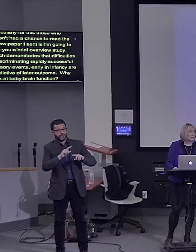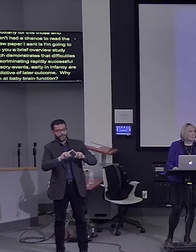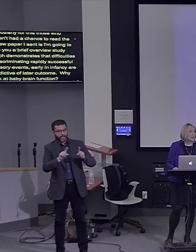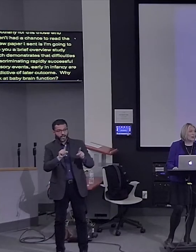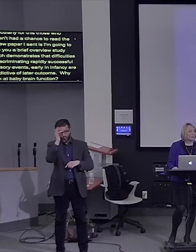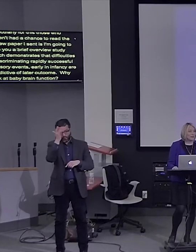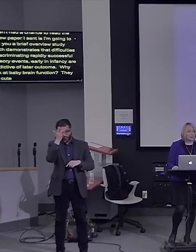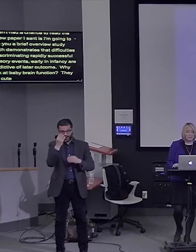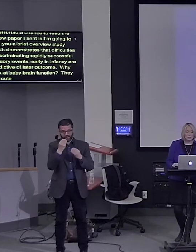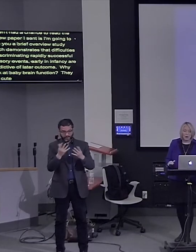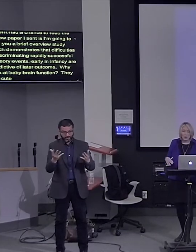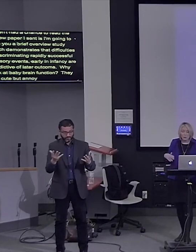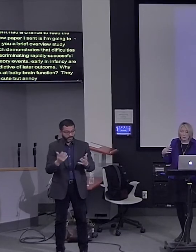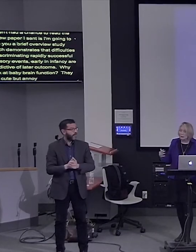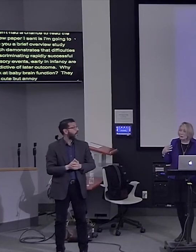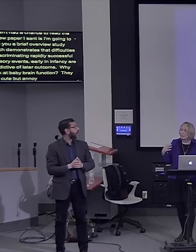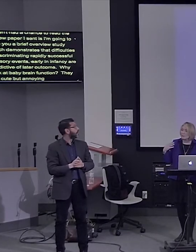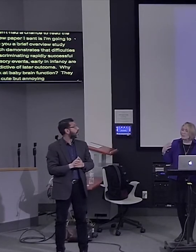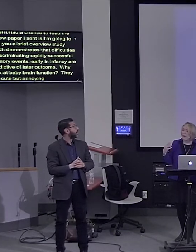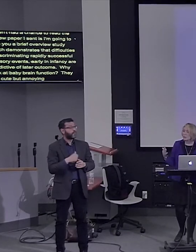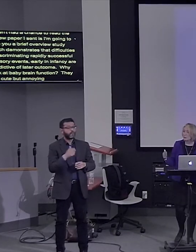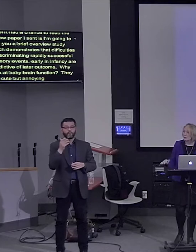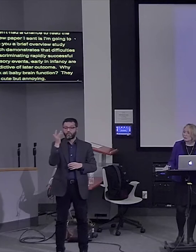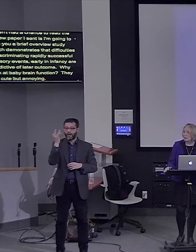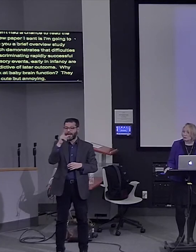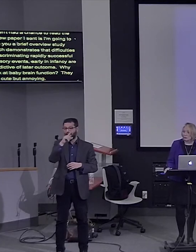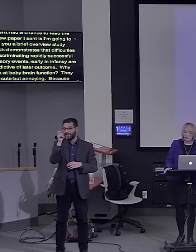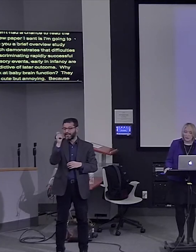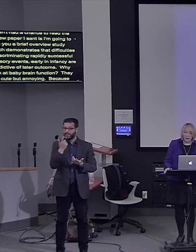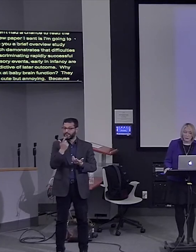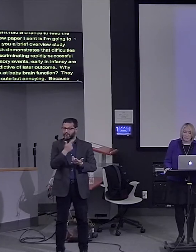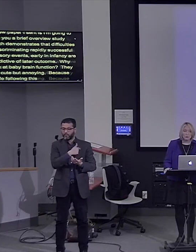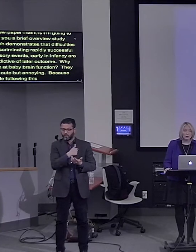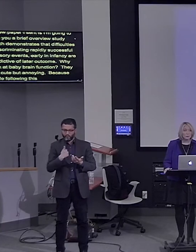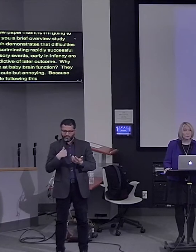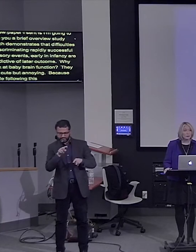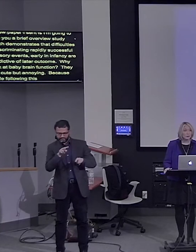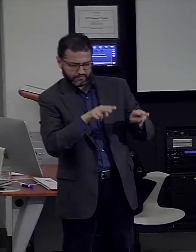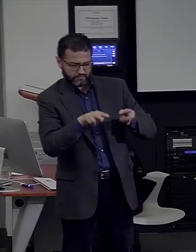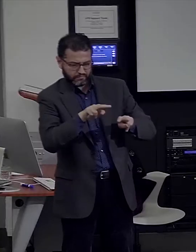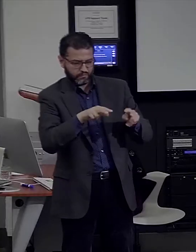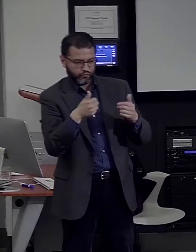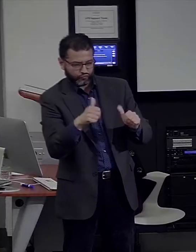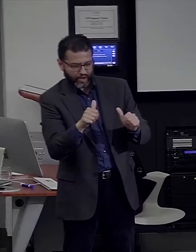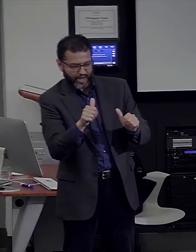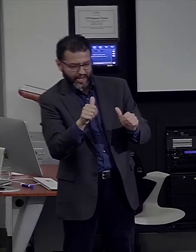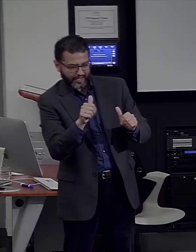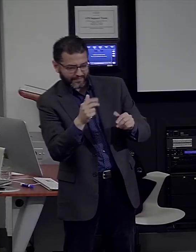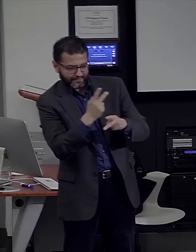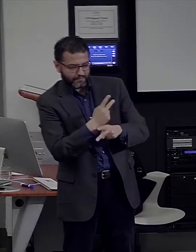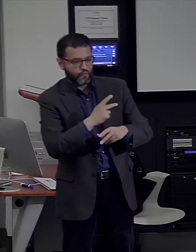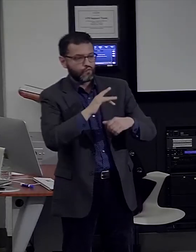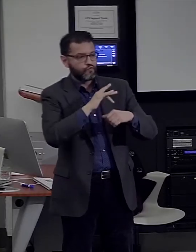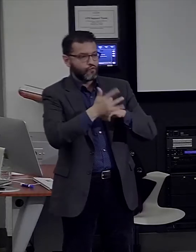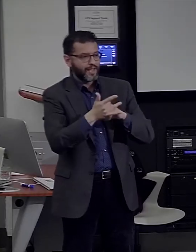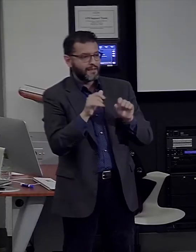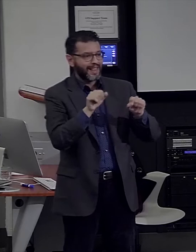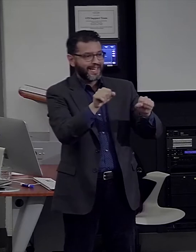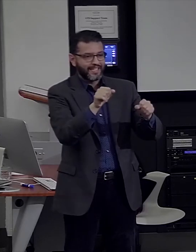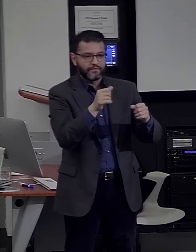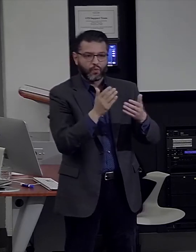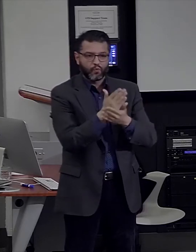because while following this magical unfolding of early abilities development we can begin